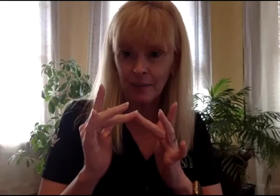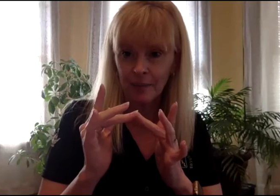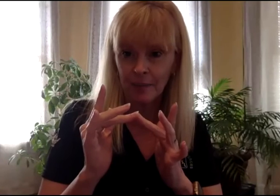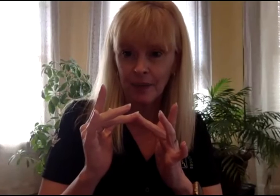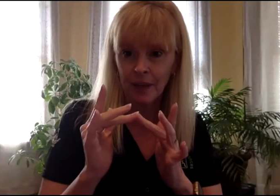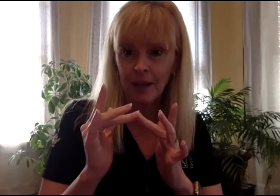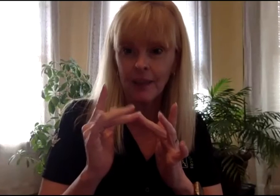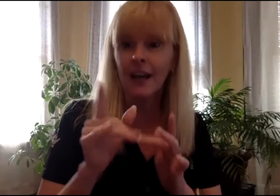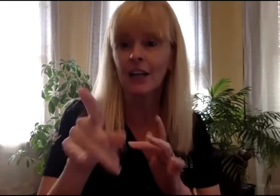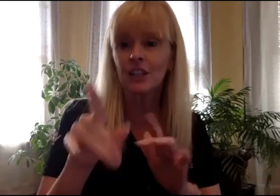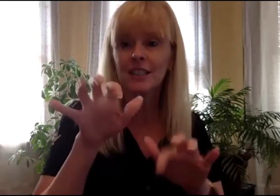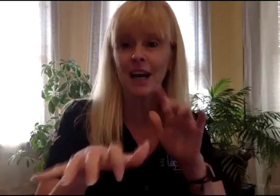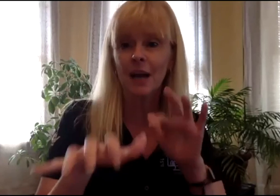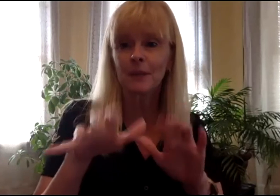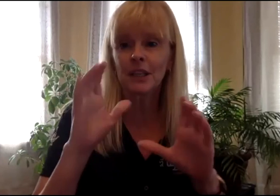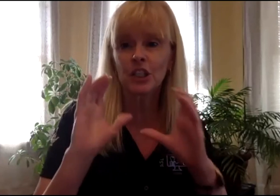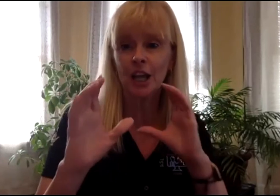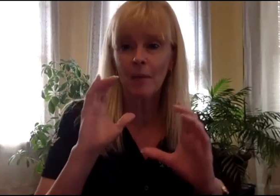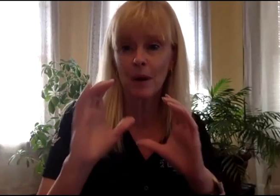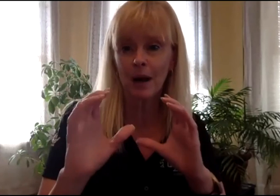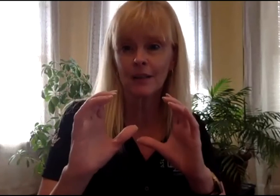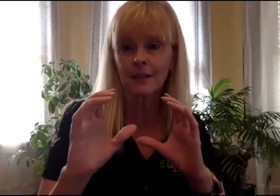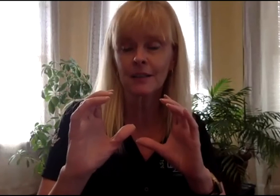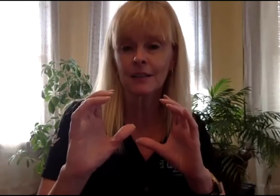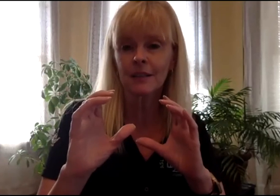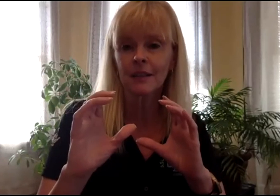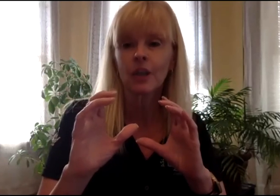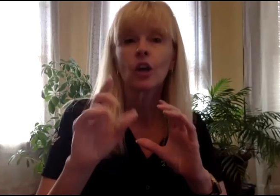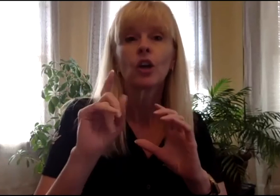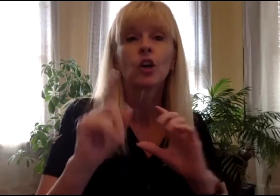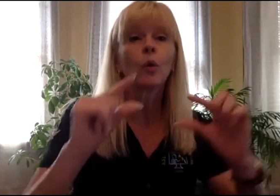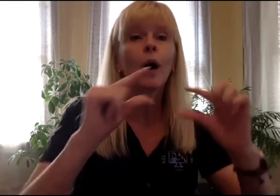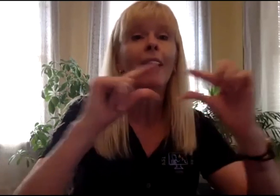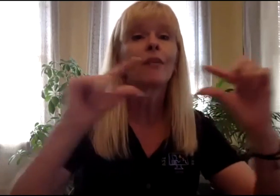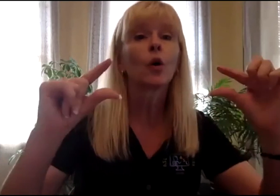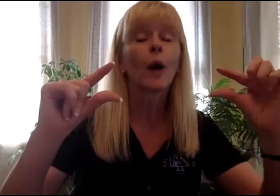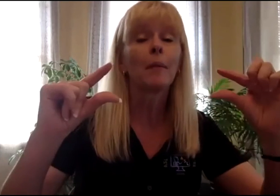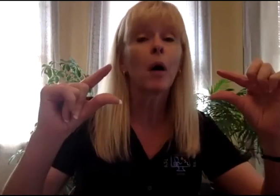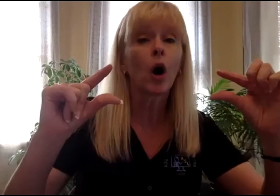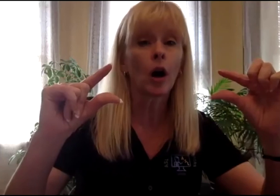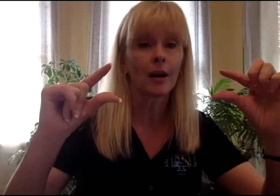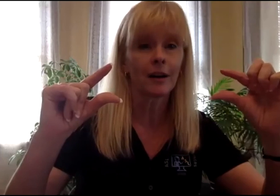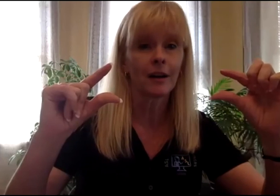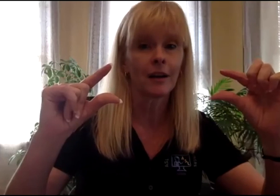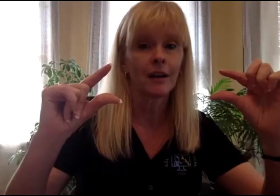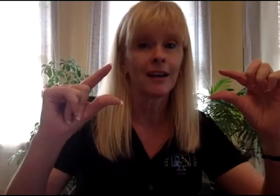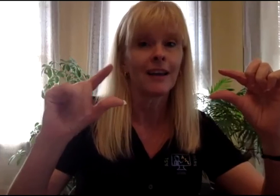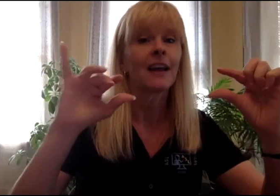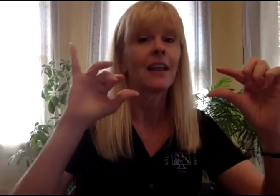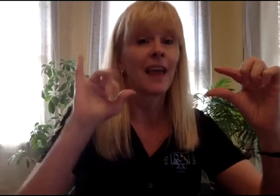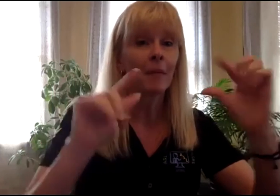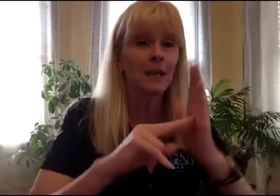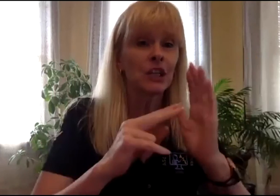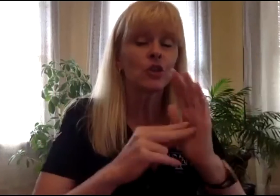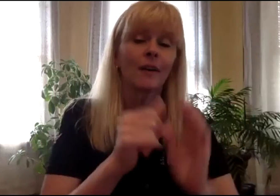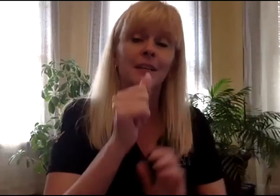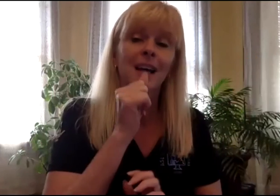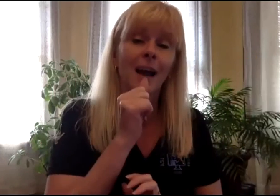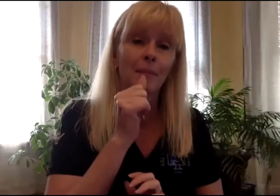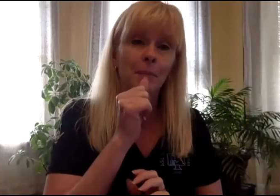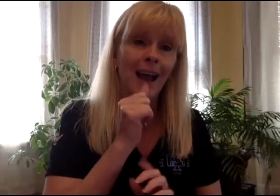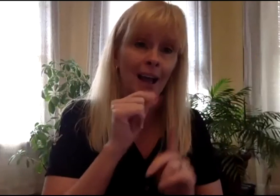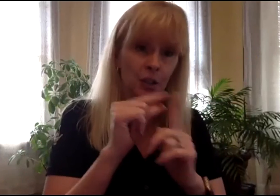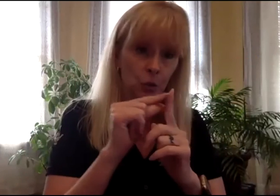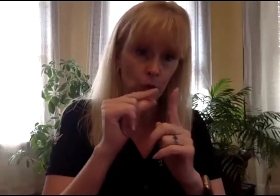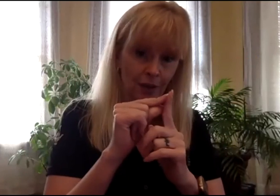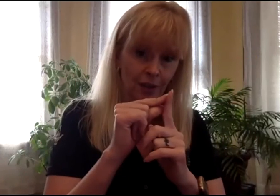link that I just typed in the chat box, you will have a gray bar. That means you